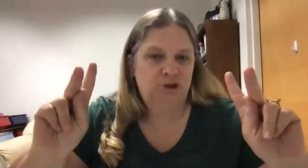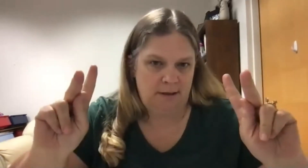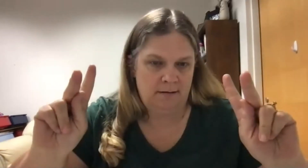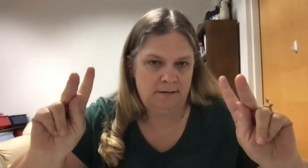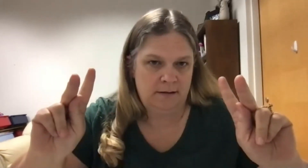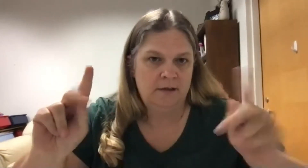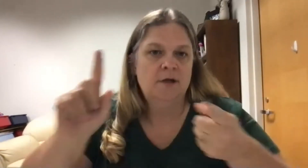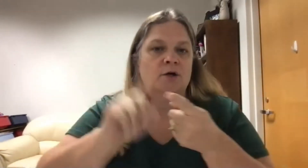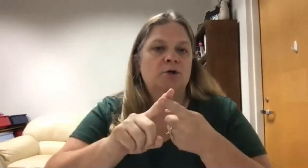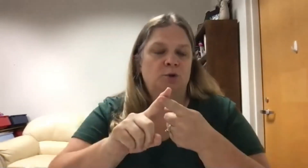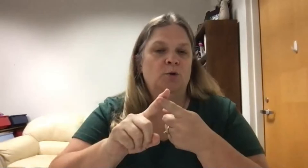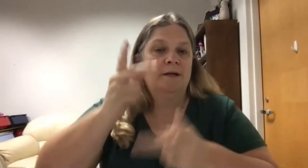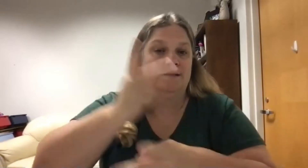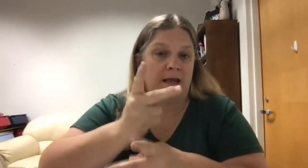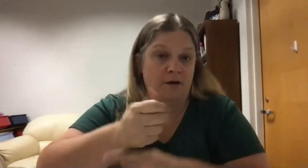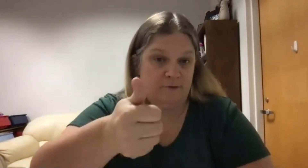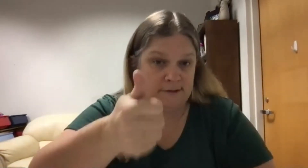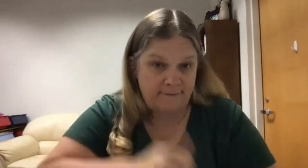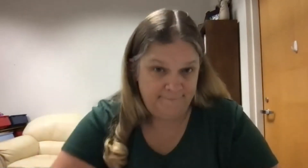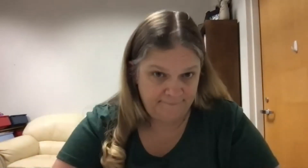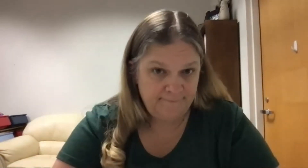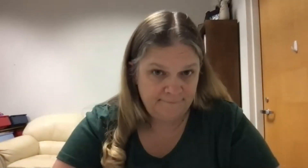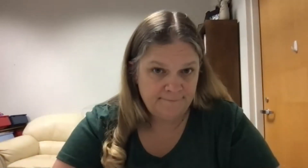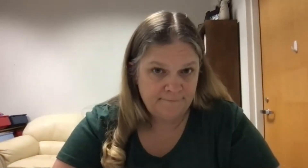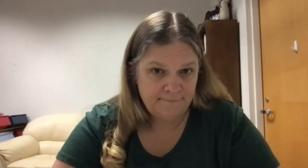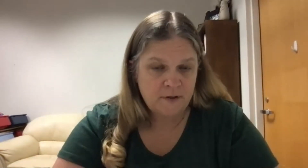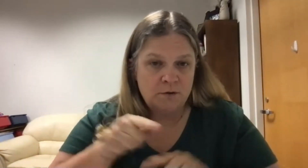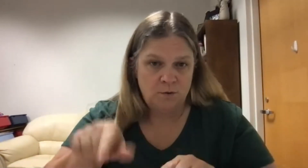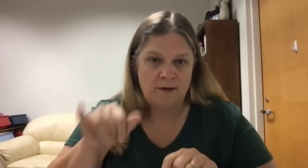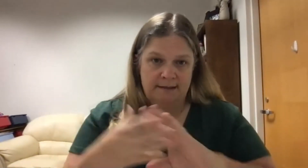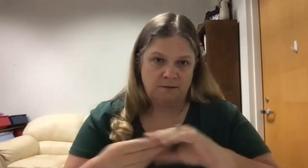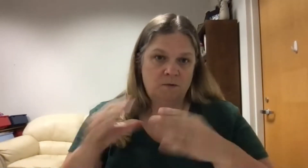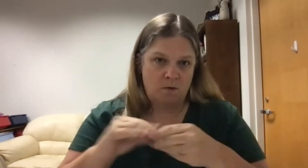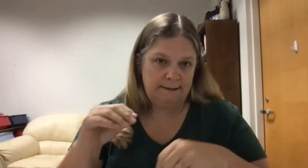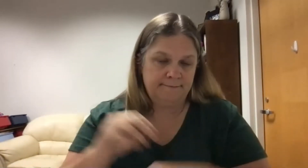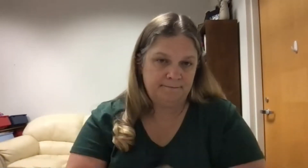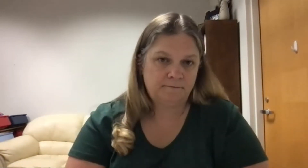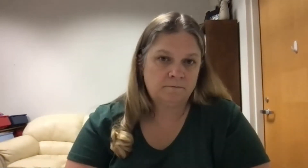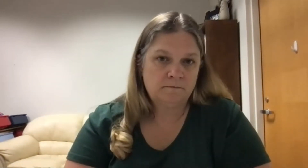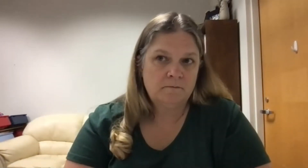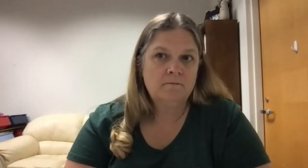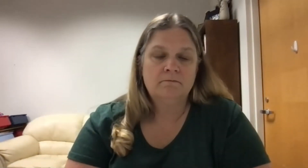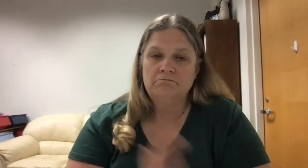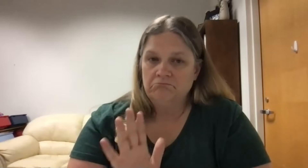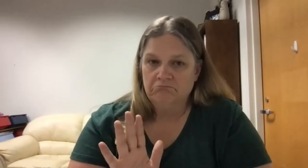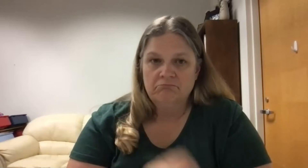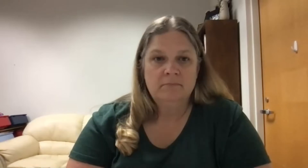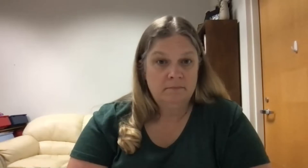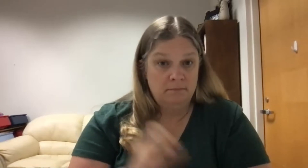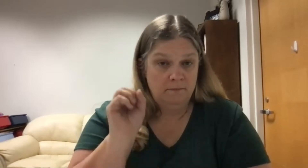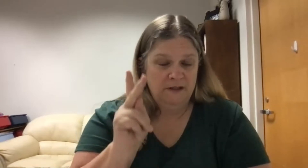give yourself permission to take care of yourselves during this story.